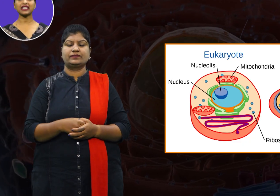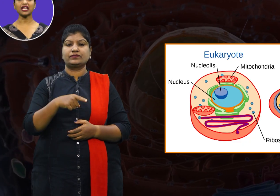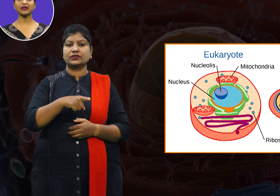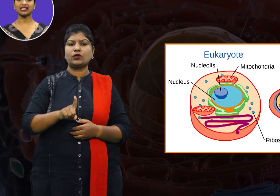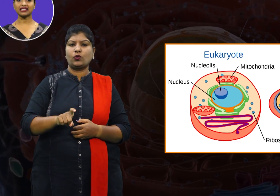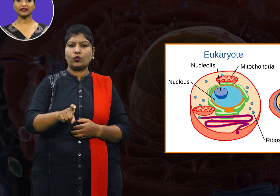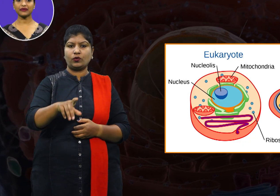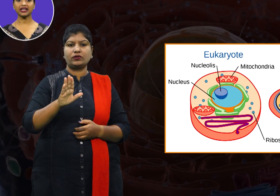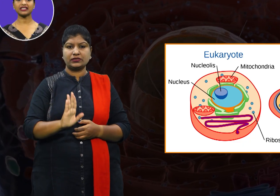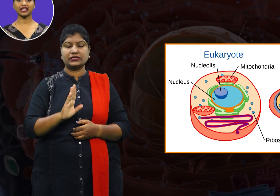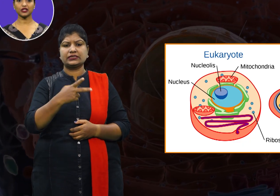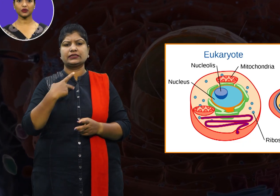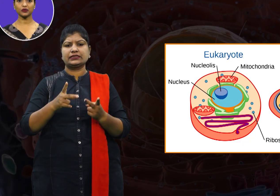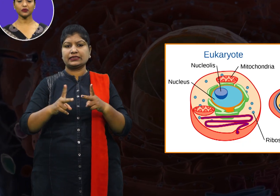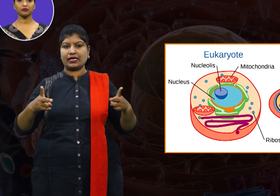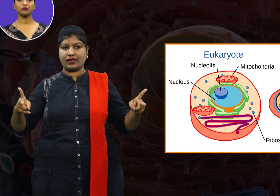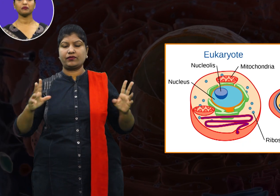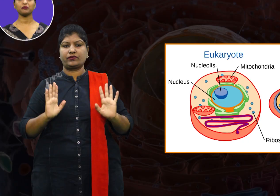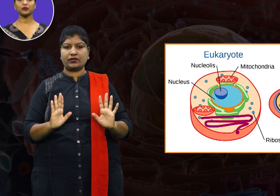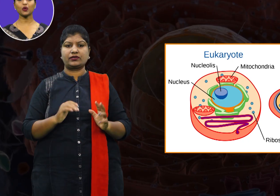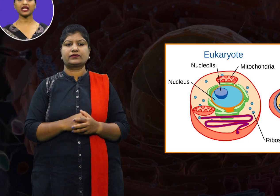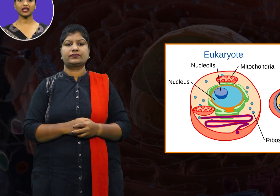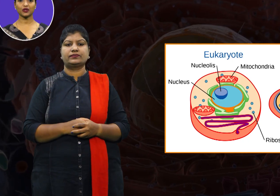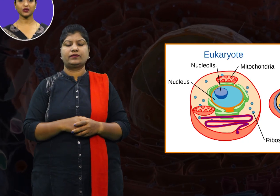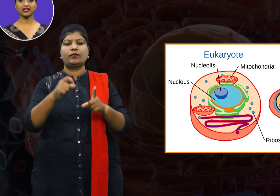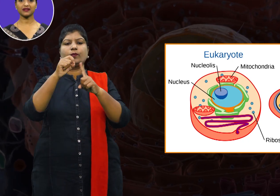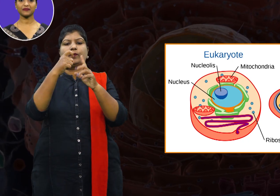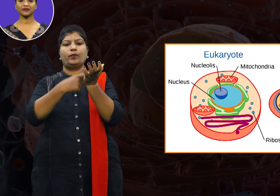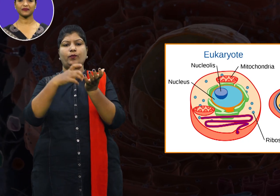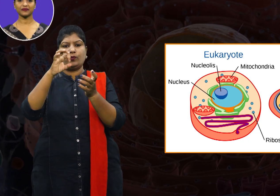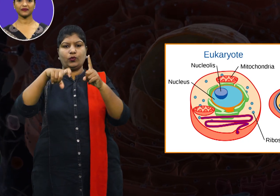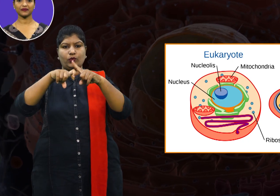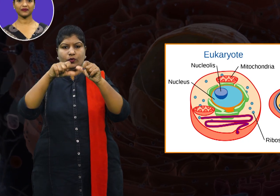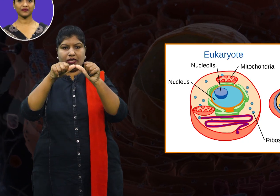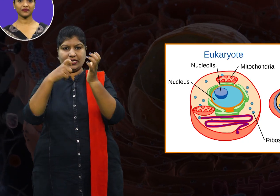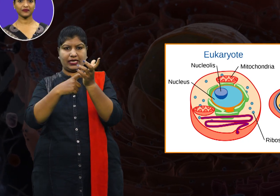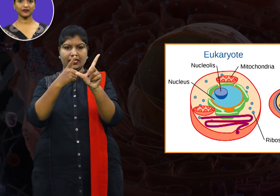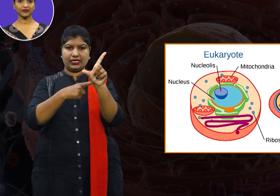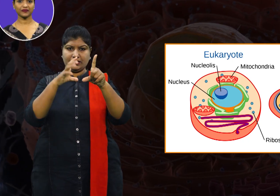organisms can be classified into prokaryotes